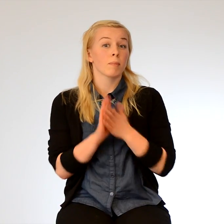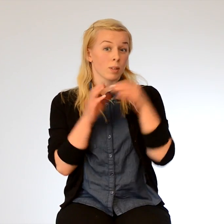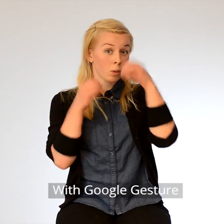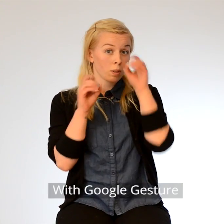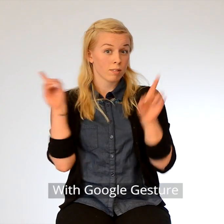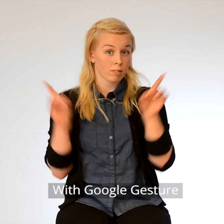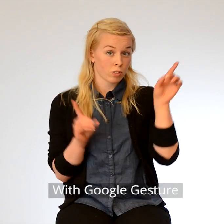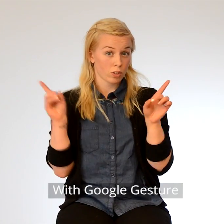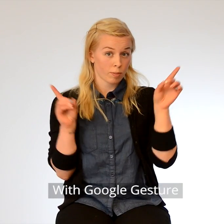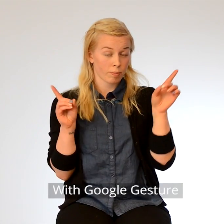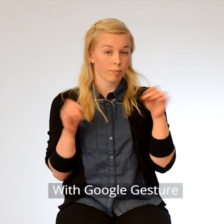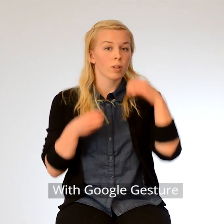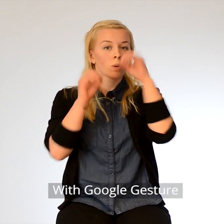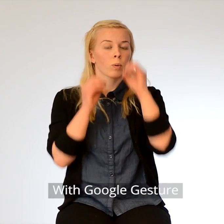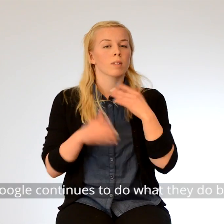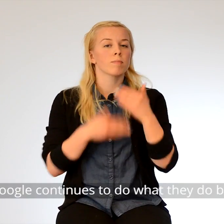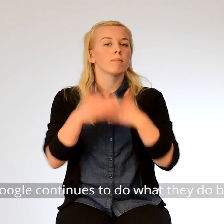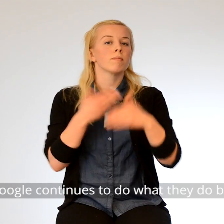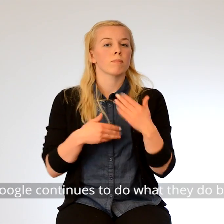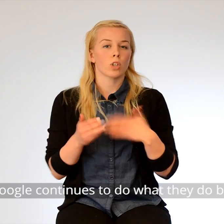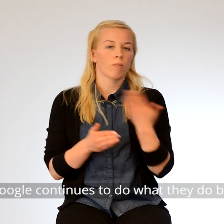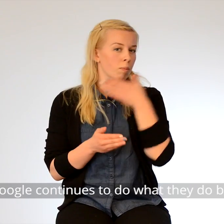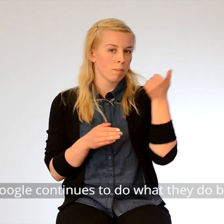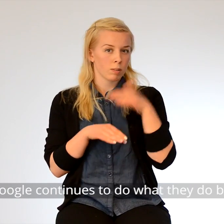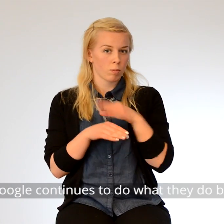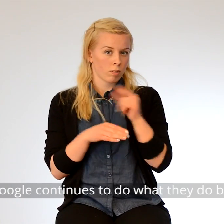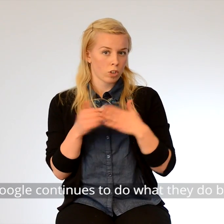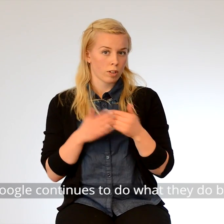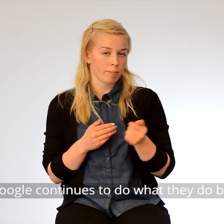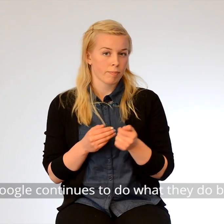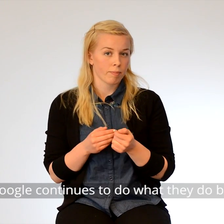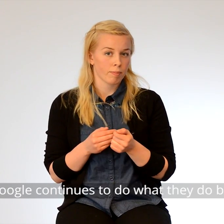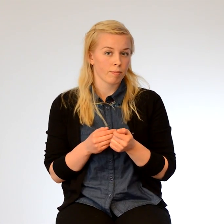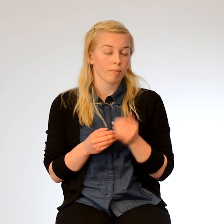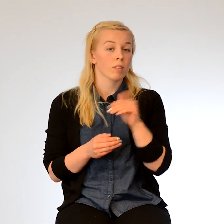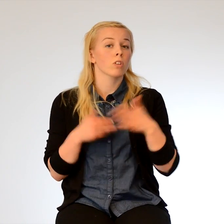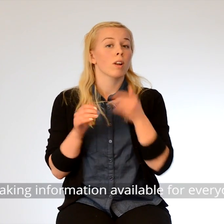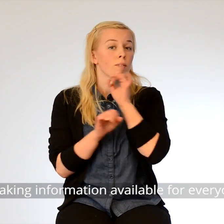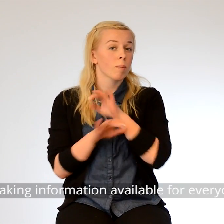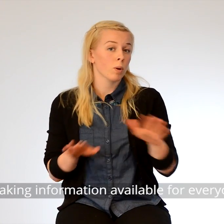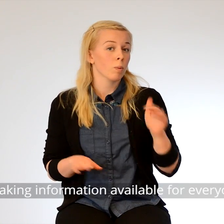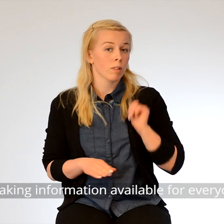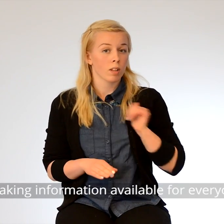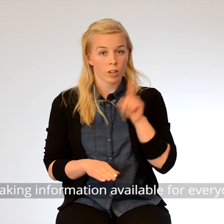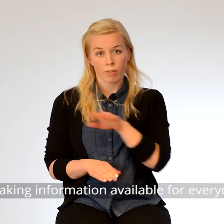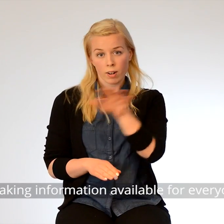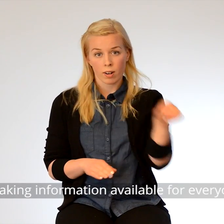With Google Gesture, Google continues to do what they do best, making information available for